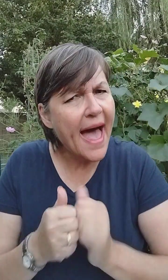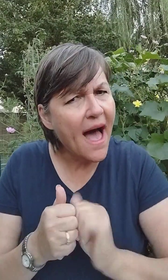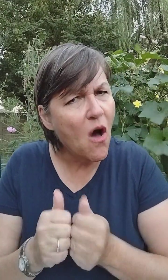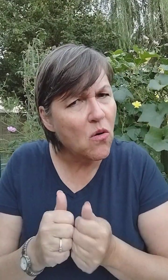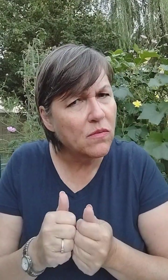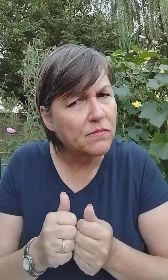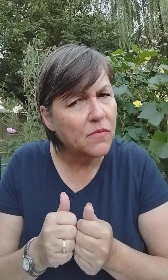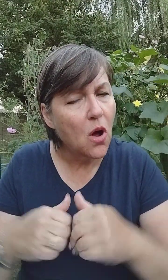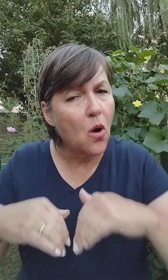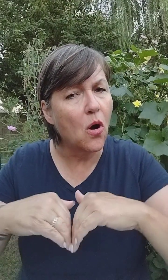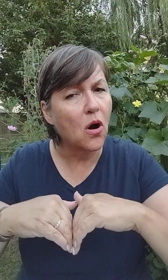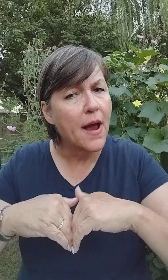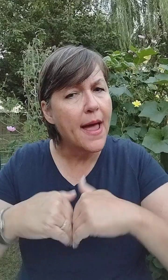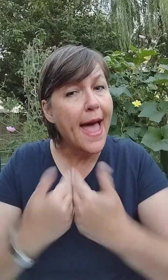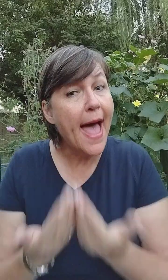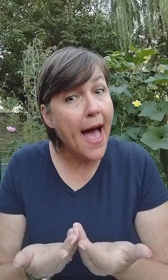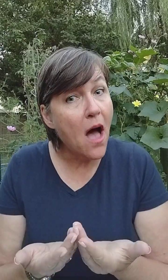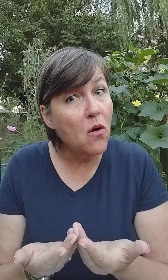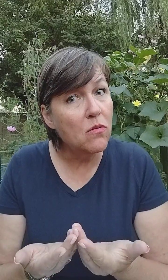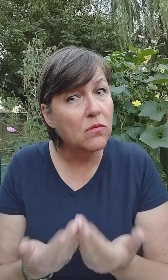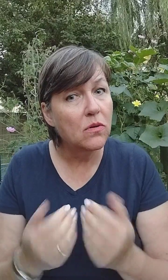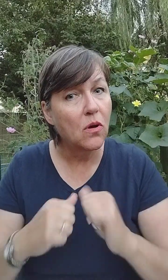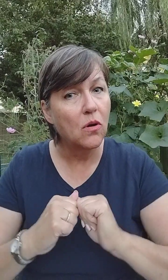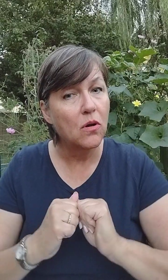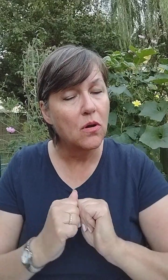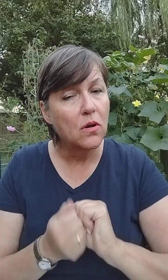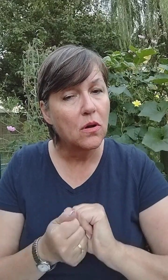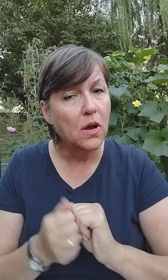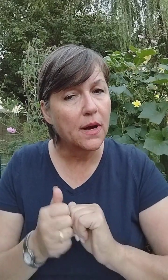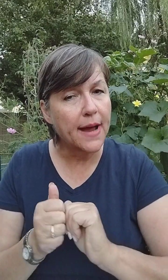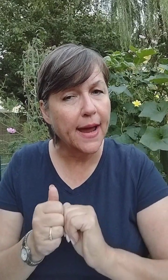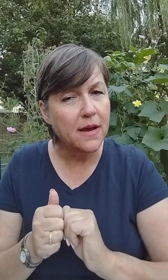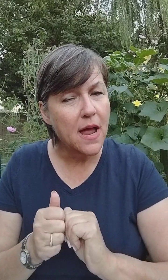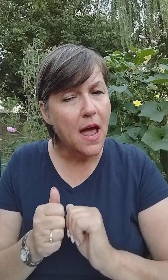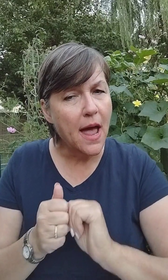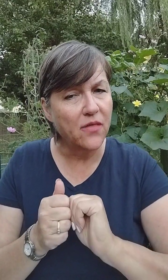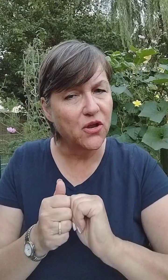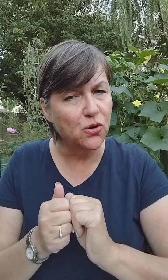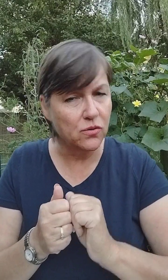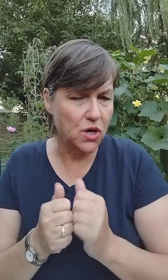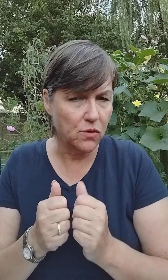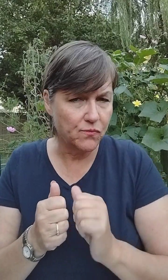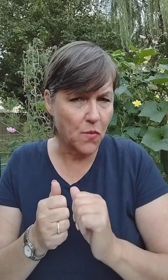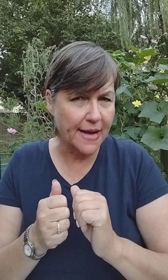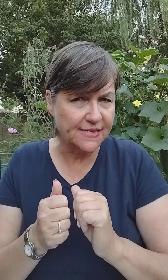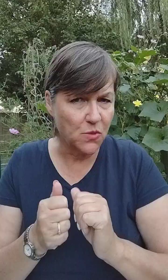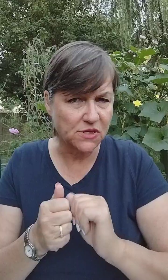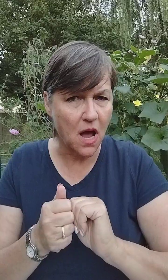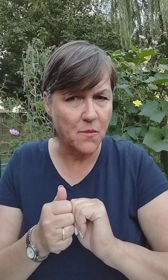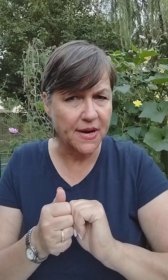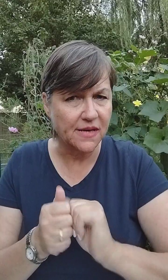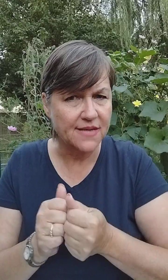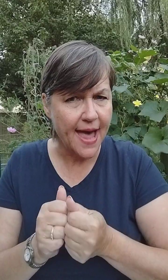how, or how, okay? The new, when I see most common is